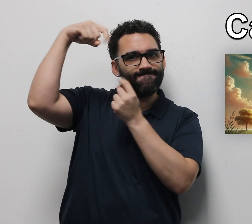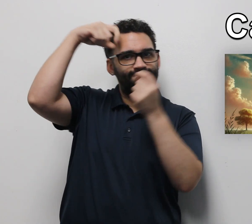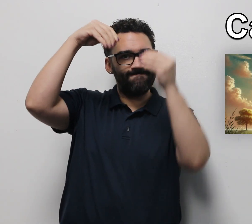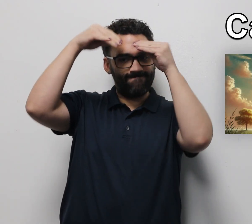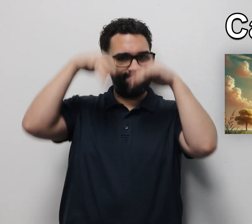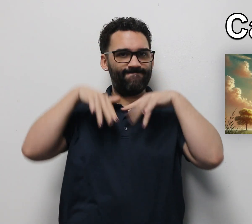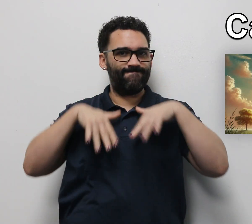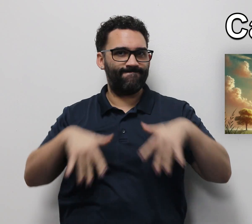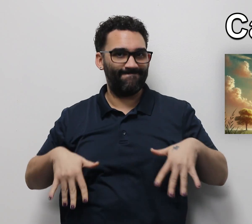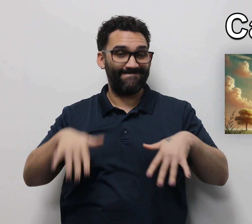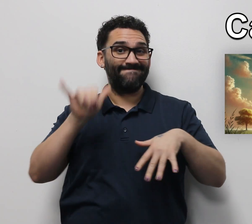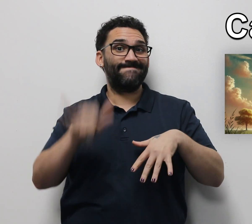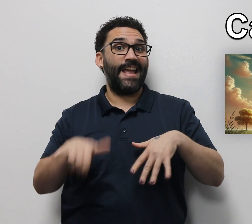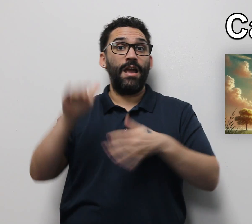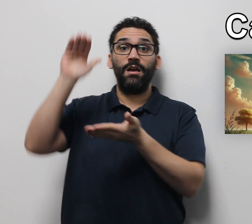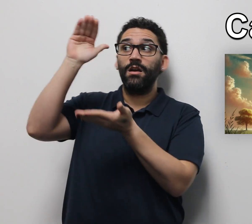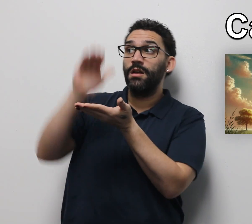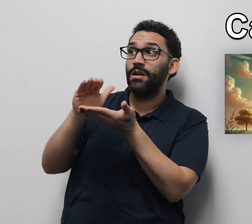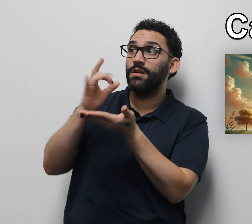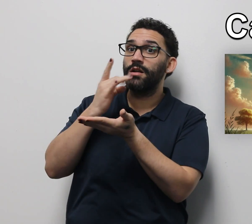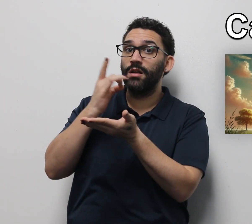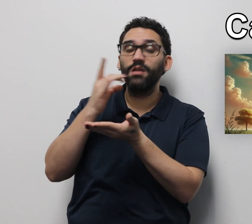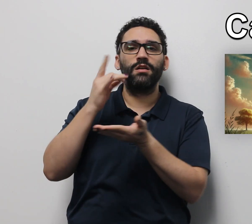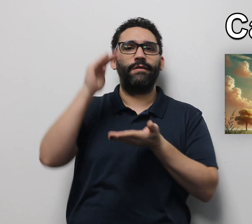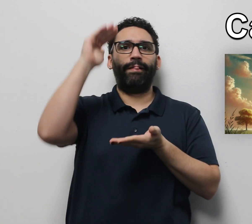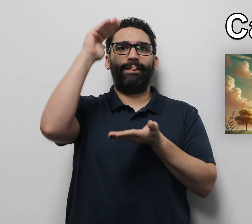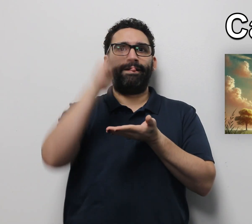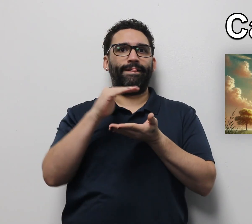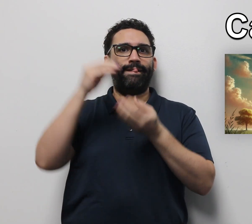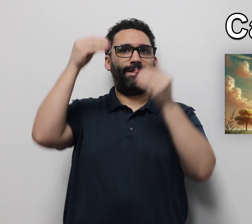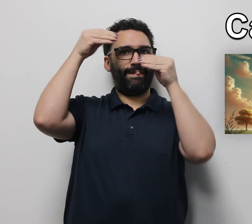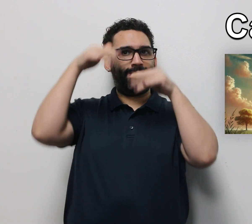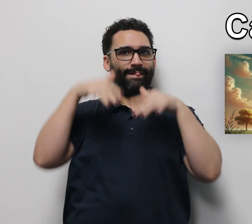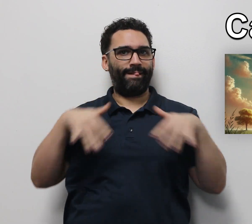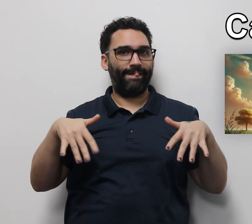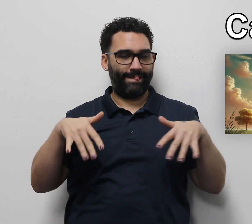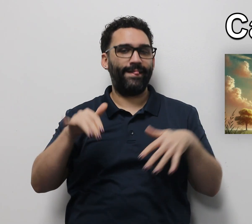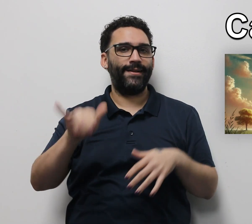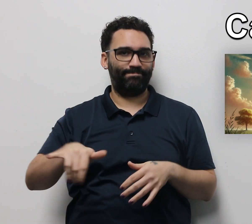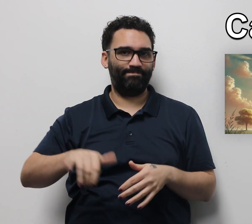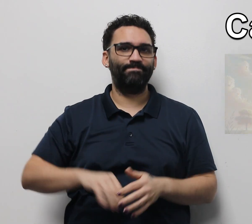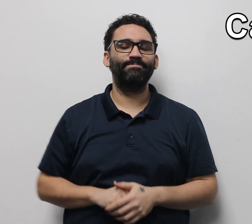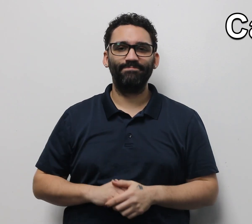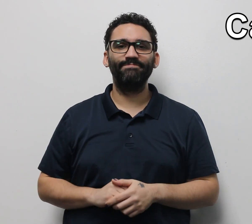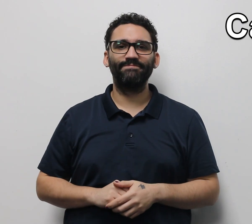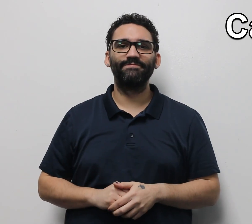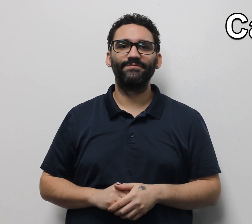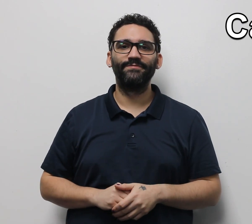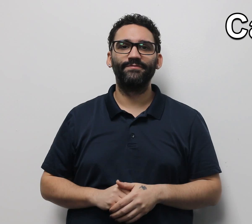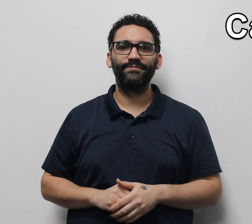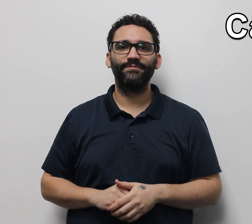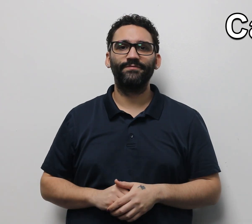With less sunlight and shorter days, individuals lose serotonin during winter months.